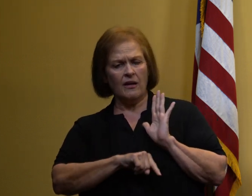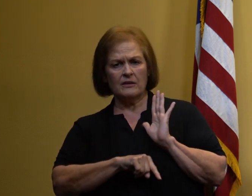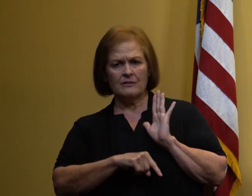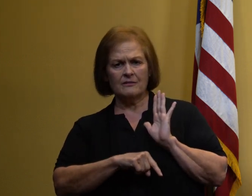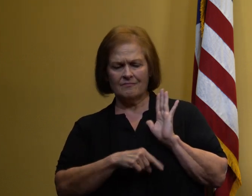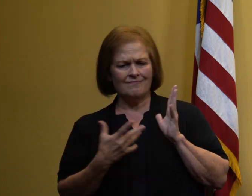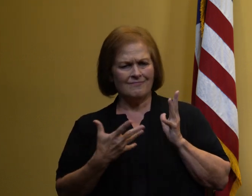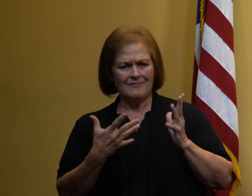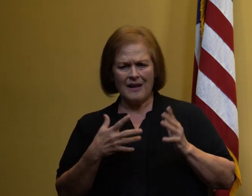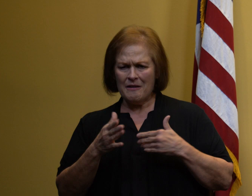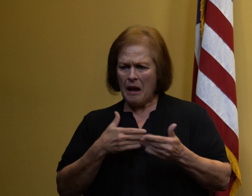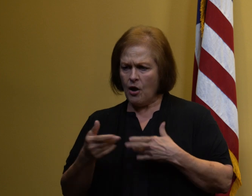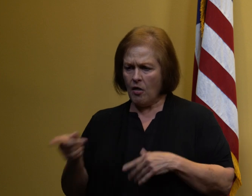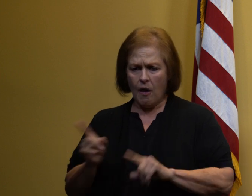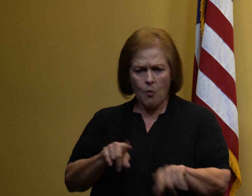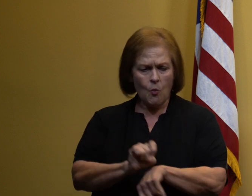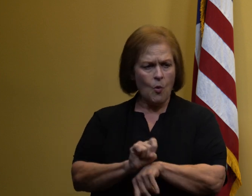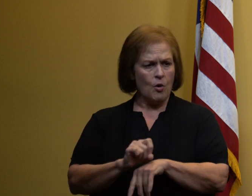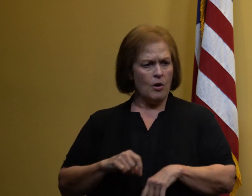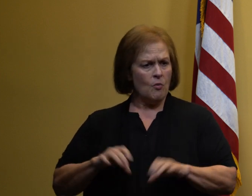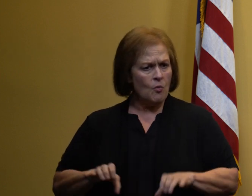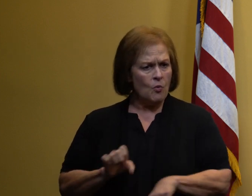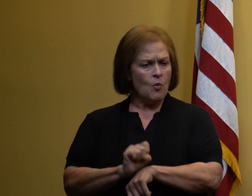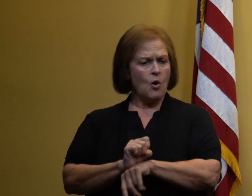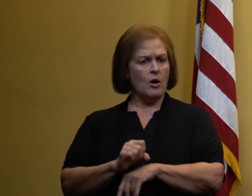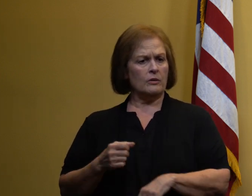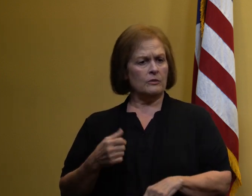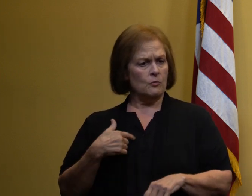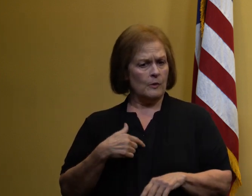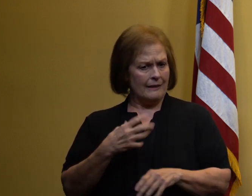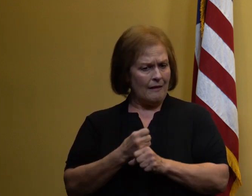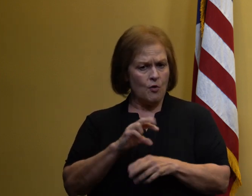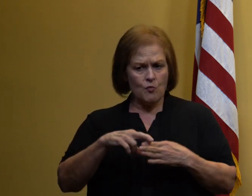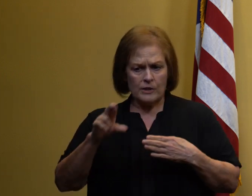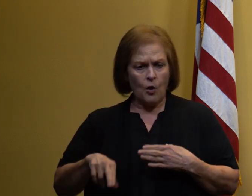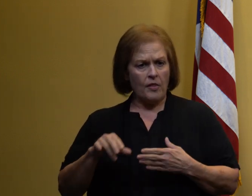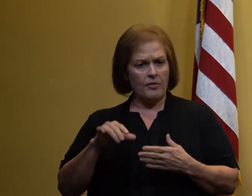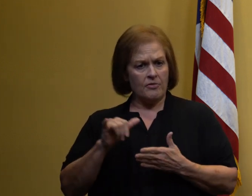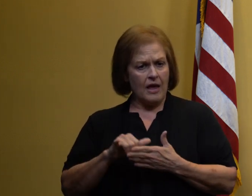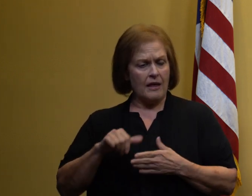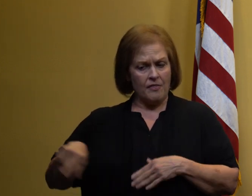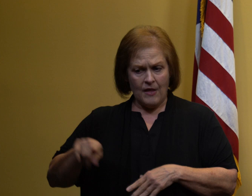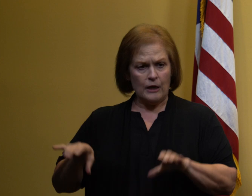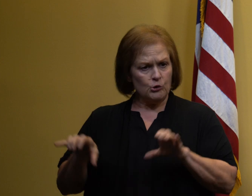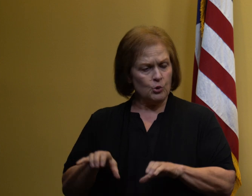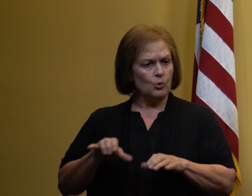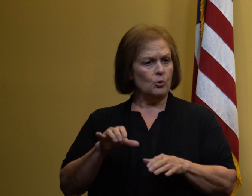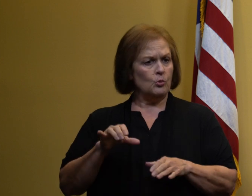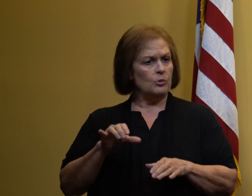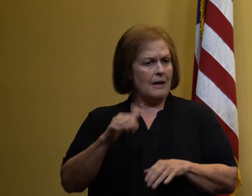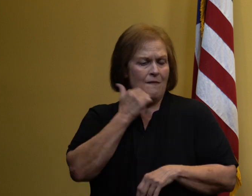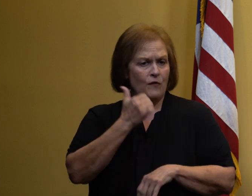of. And not only showing up in spite of, we're getting results from the work that they do on our behalf every single